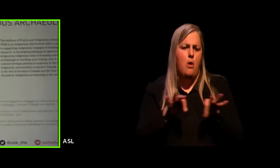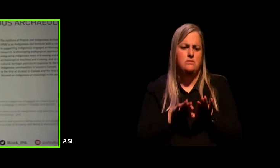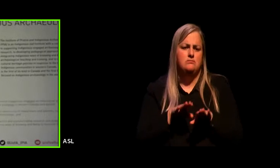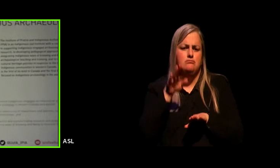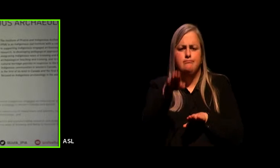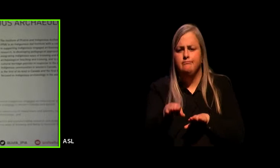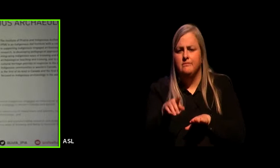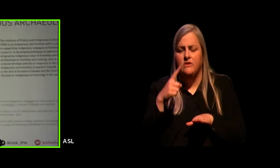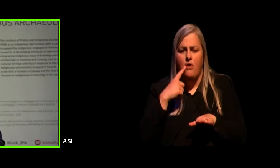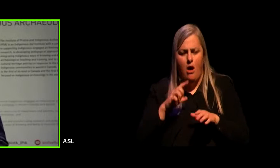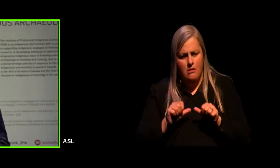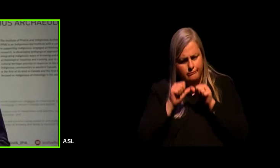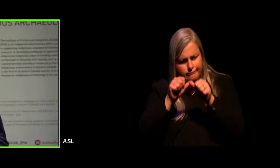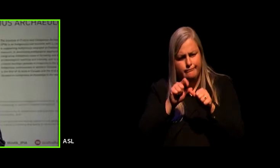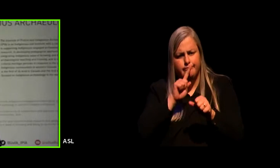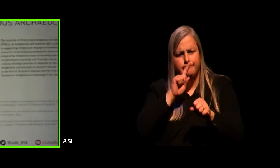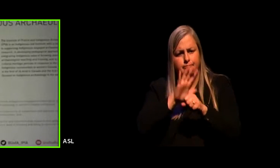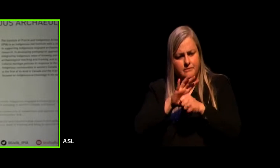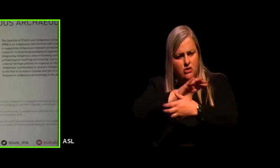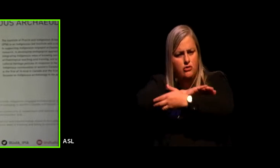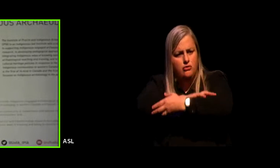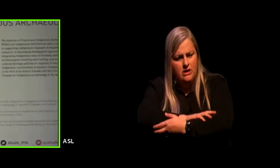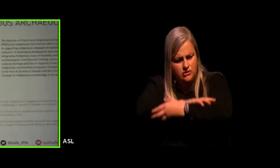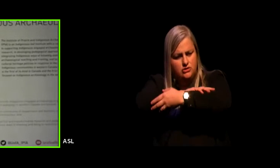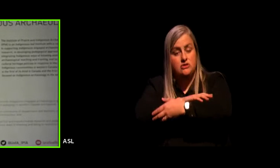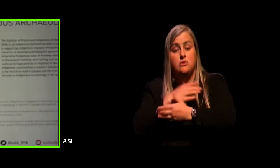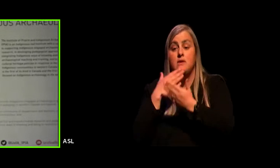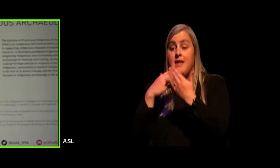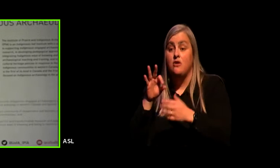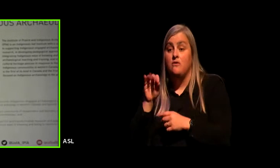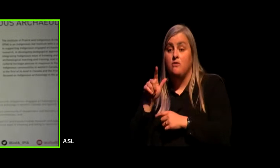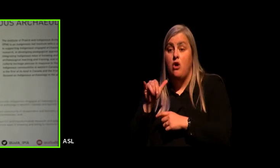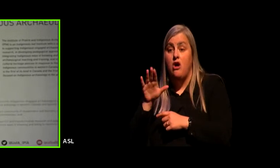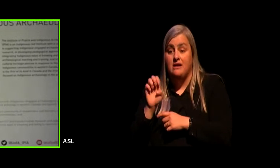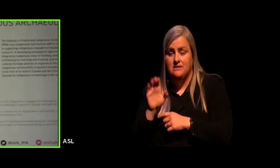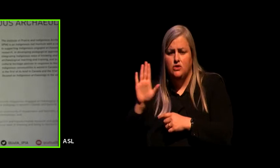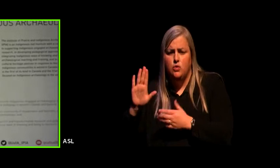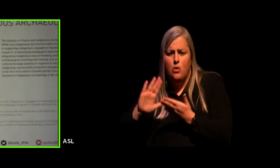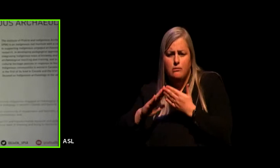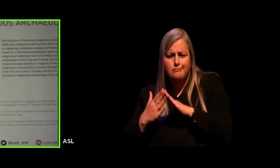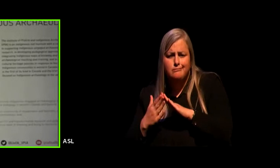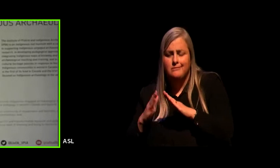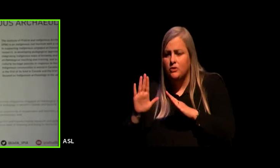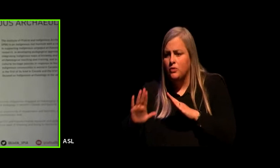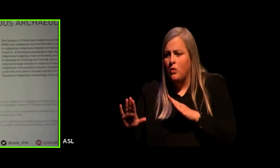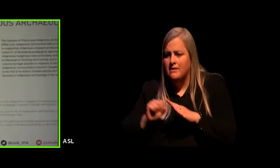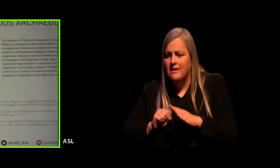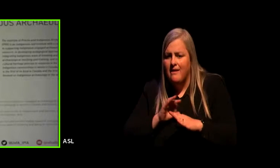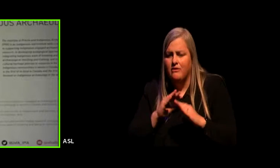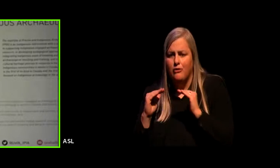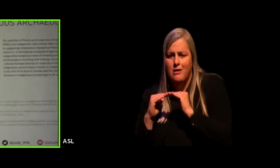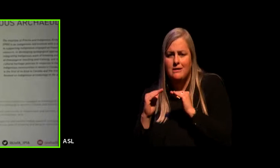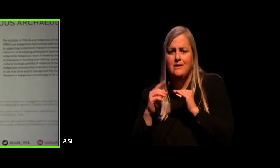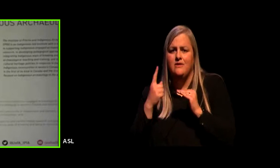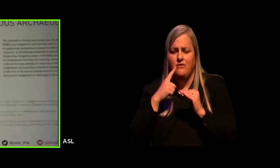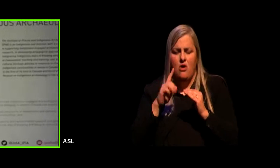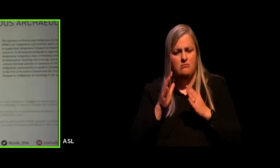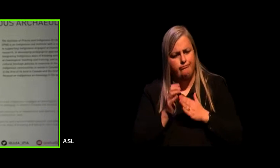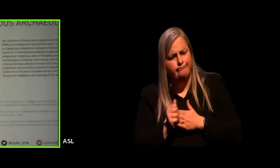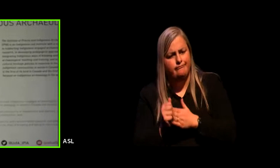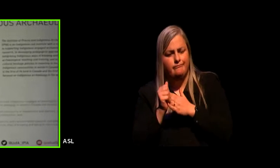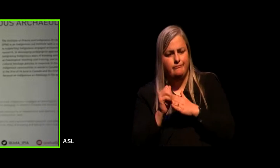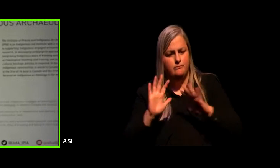reconciliation. So thank you, Florence, and thank you to all your colleagues and community members for your leadership in bringing this plan to life. And